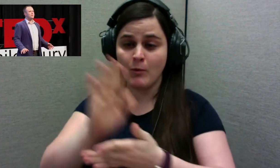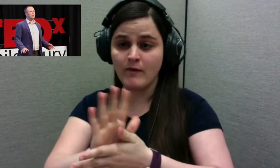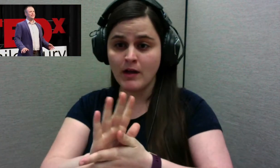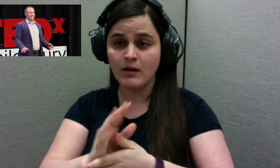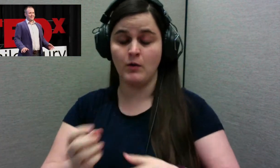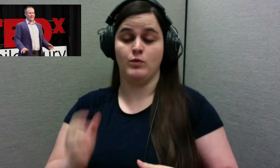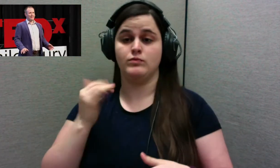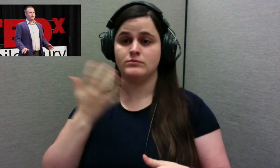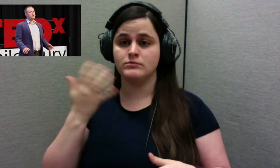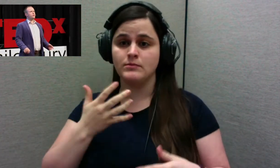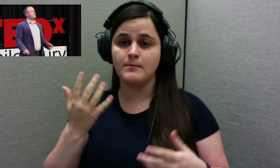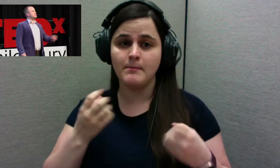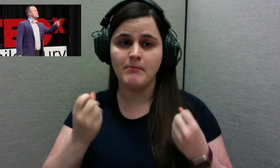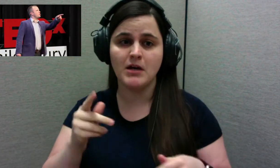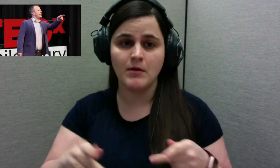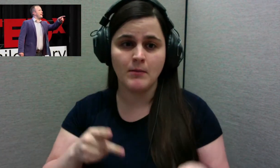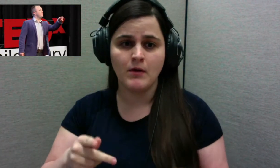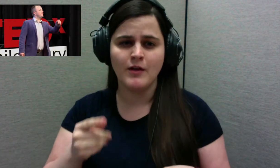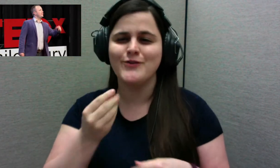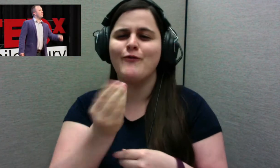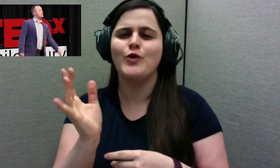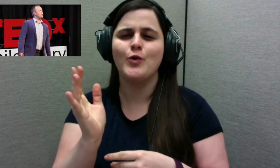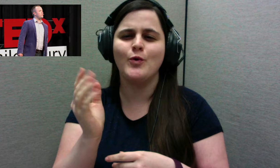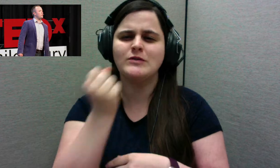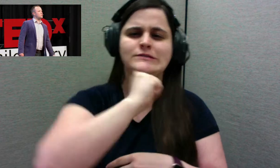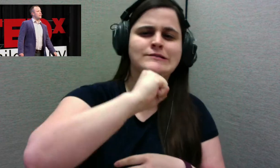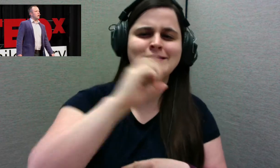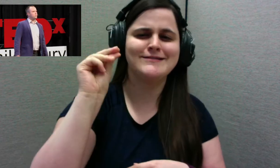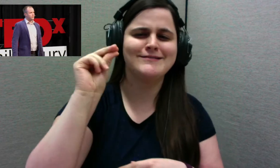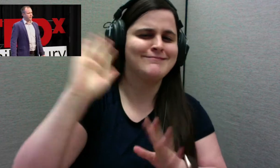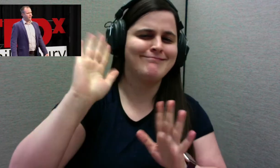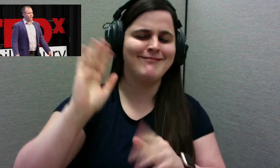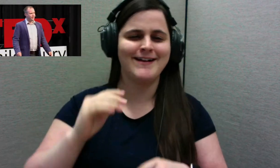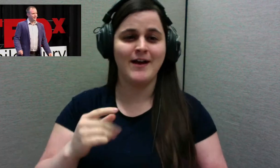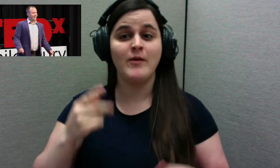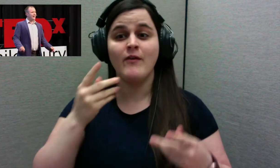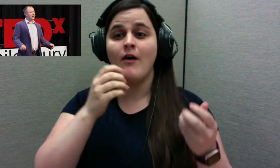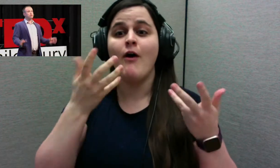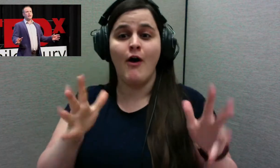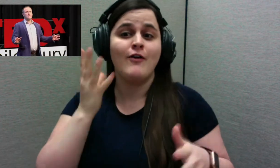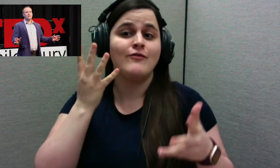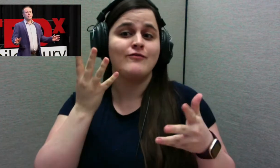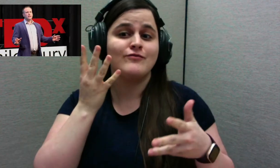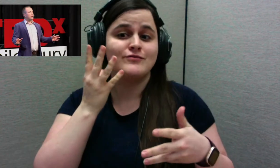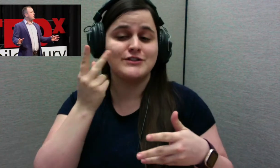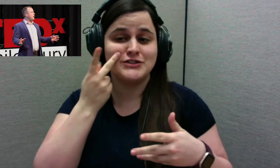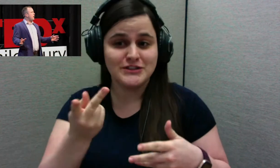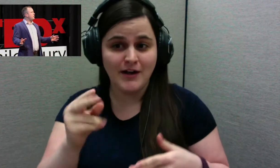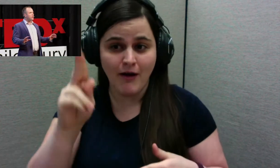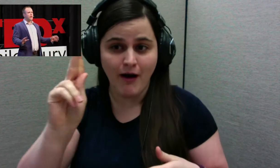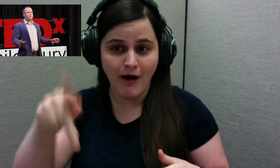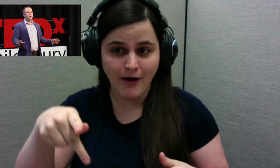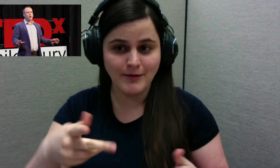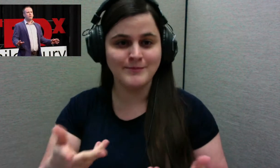lot of people. Okay, lovely. There's a few resistors over there. Obviously, come, we've all seen Up. Thank you. Great. Can we now